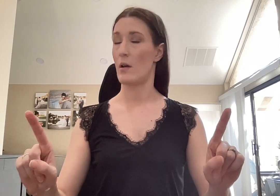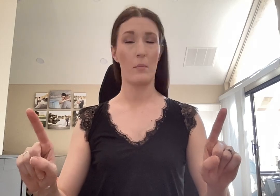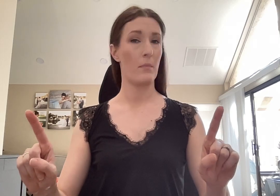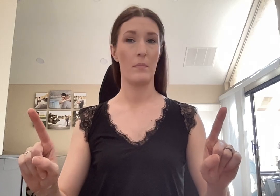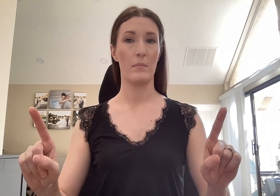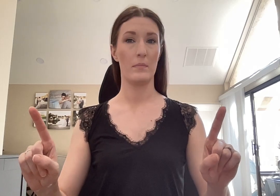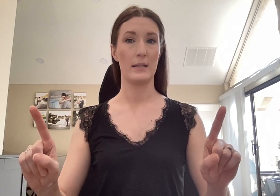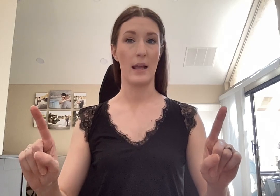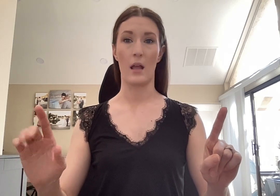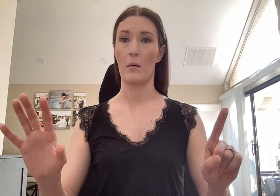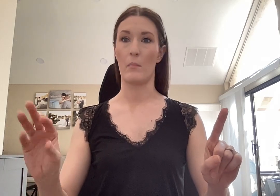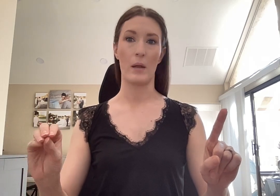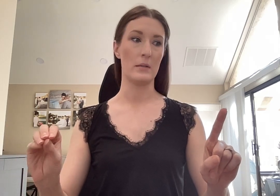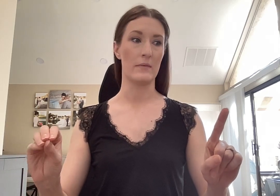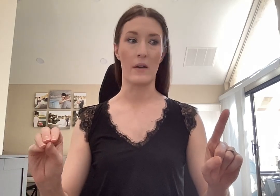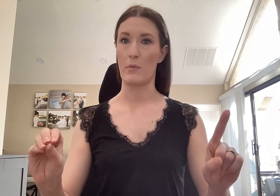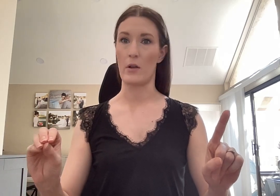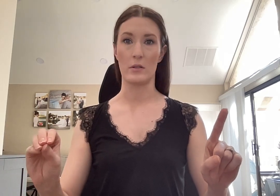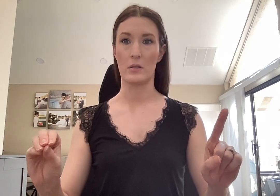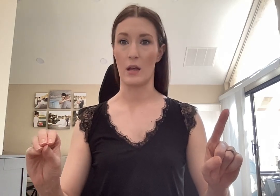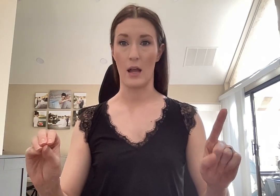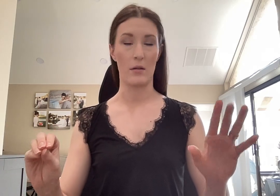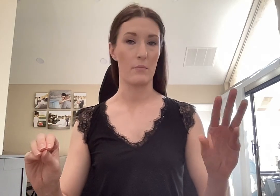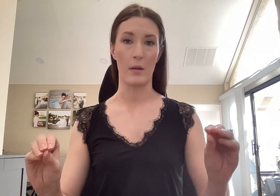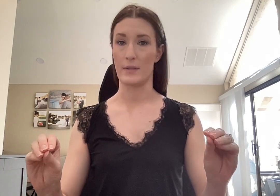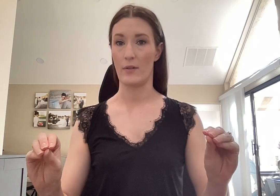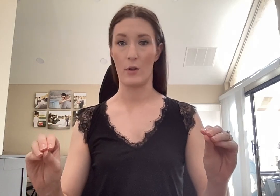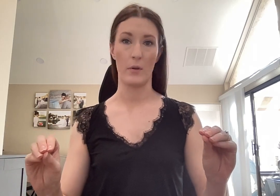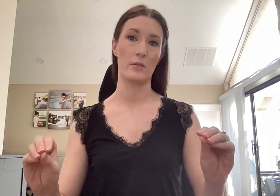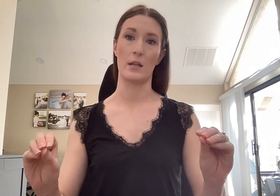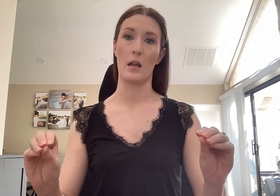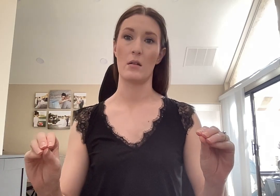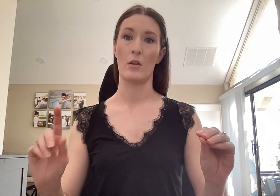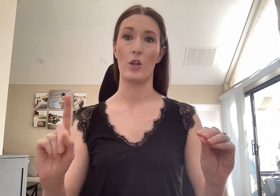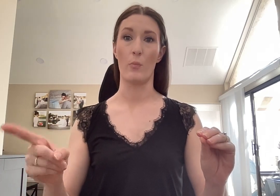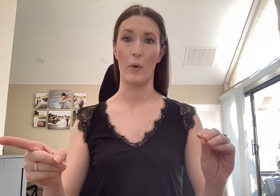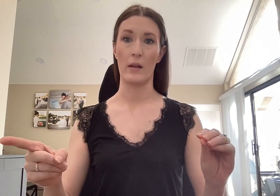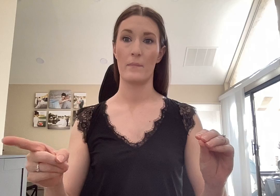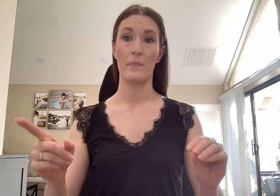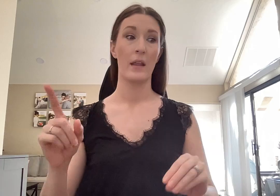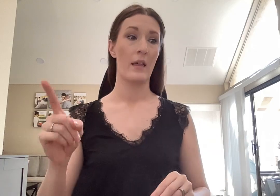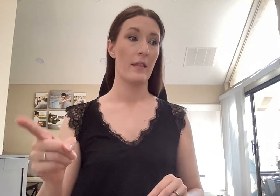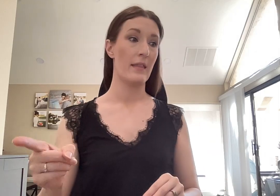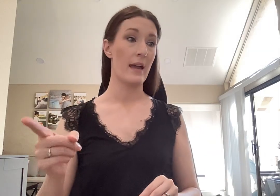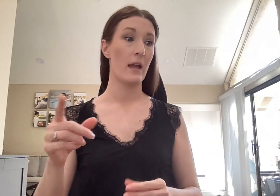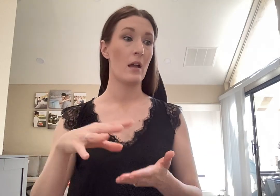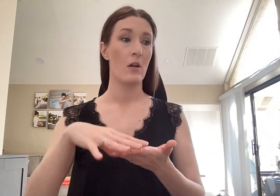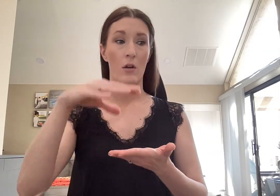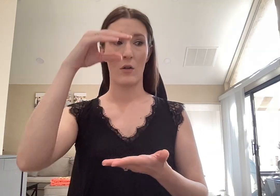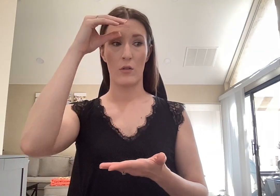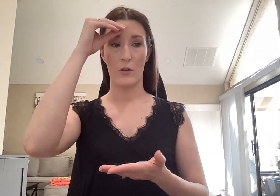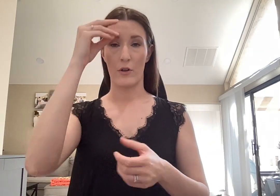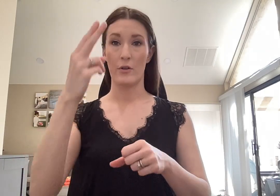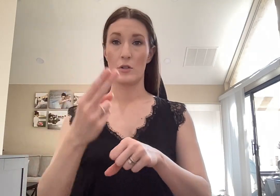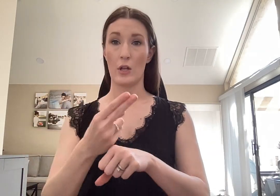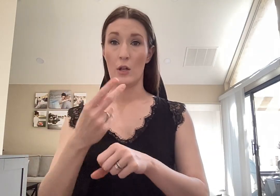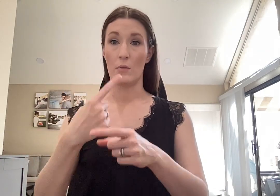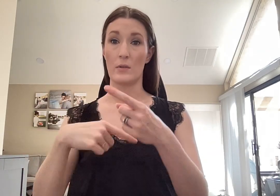not saying babies of deaf parents again, babies of hearing parents again. You point. They learn to use